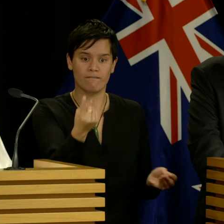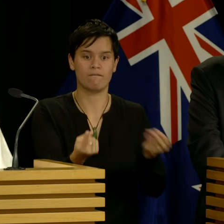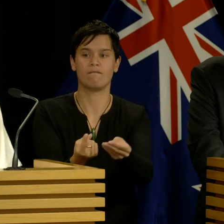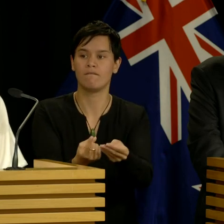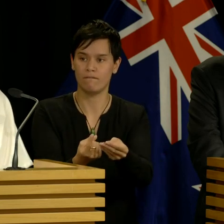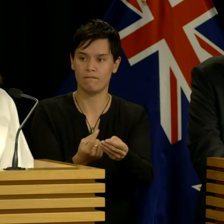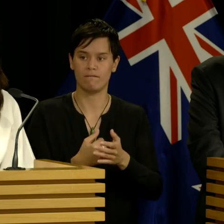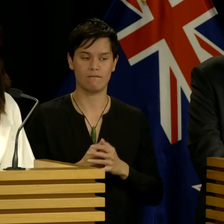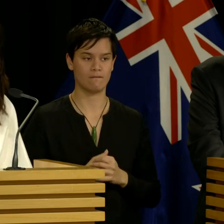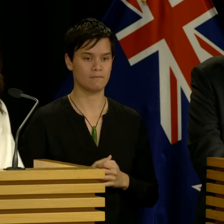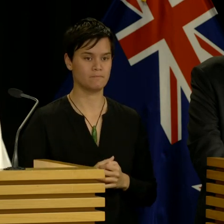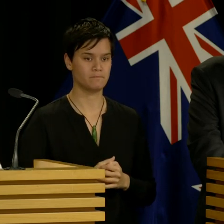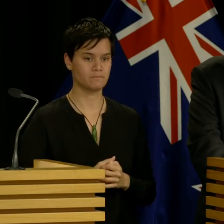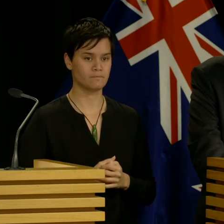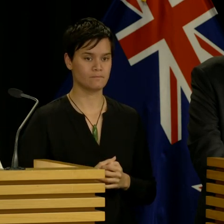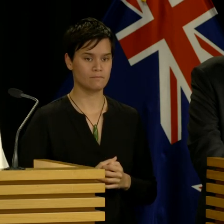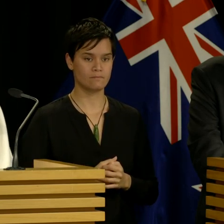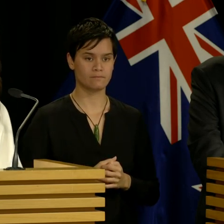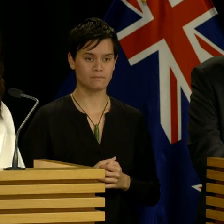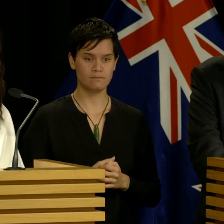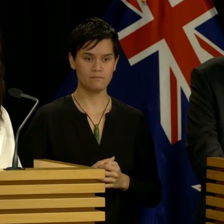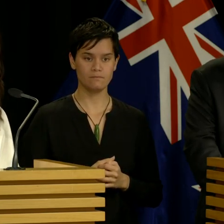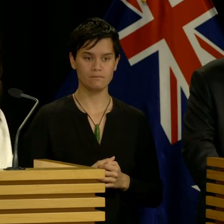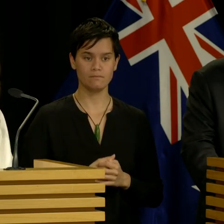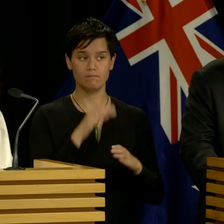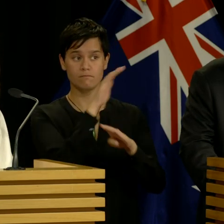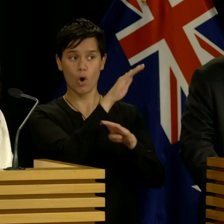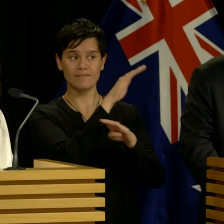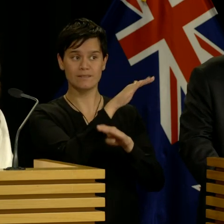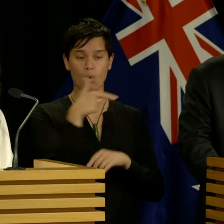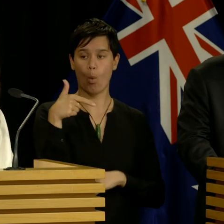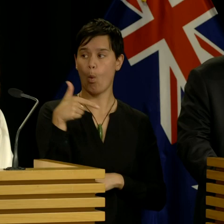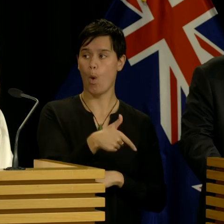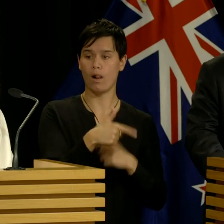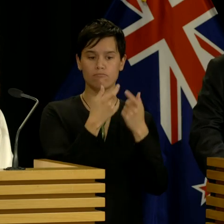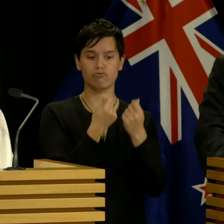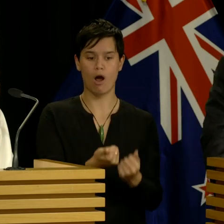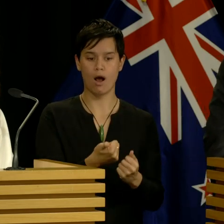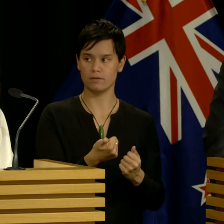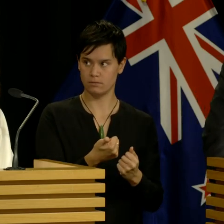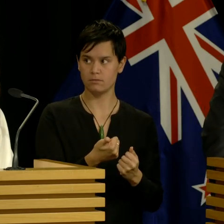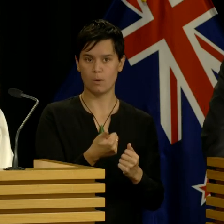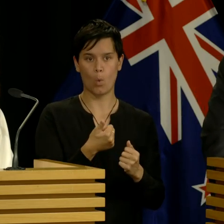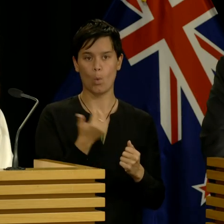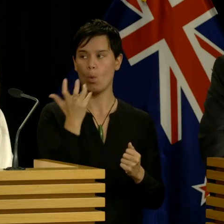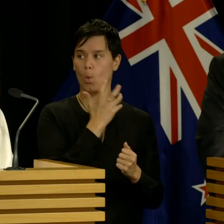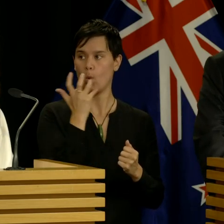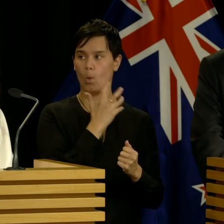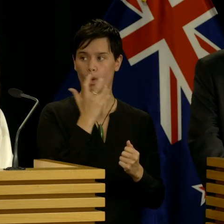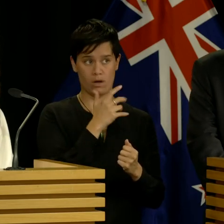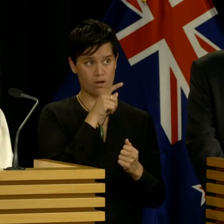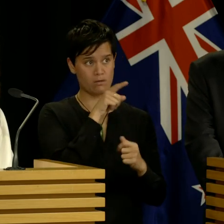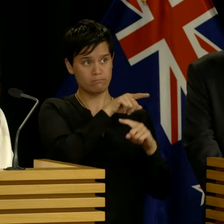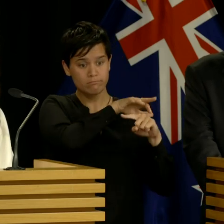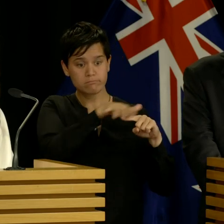of COVID-19. Packages get ramped up. Overseas, obviously, they've taken a hit. At what point would you expect that to trickle to